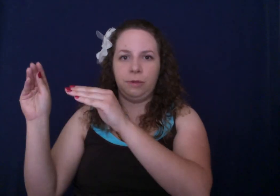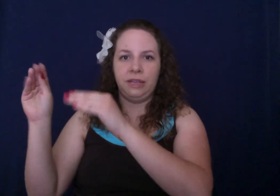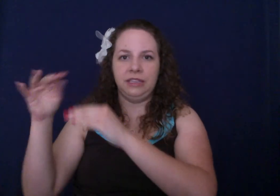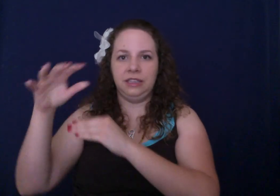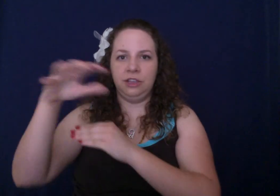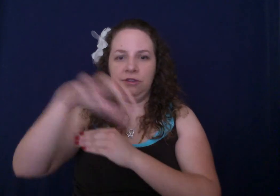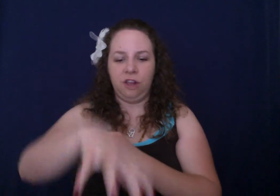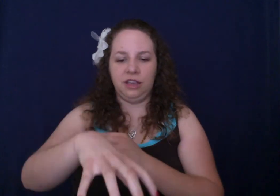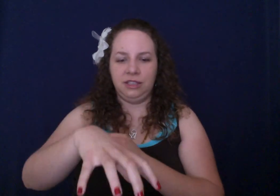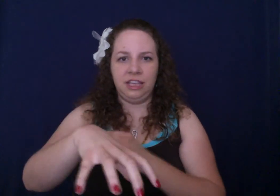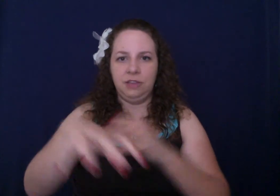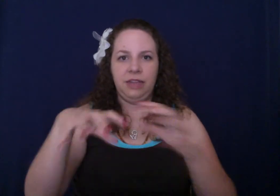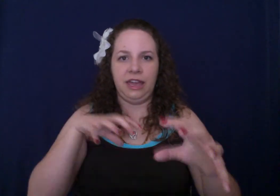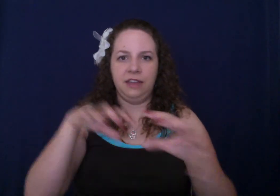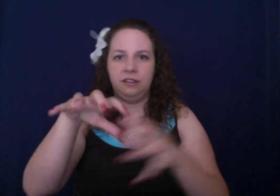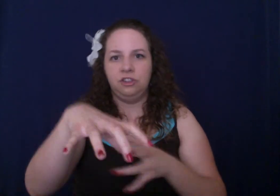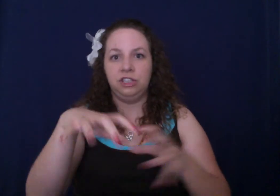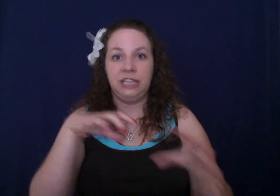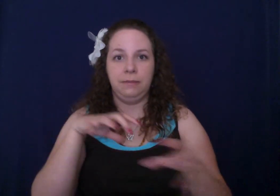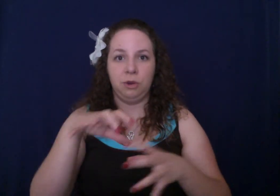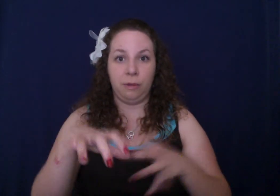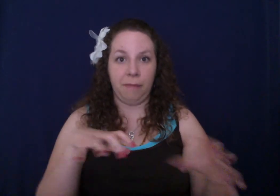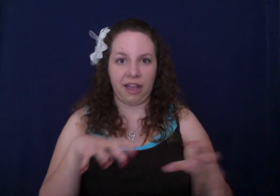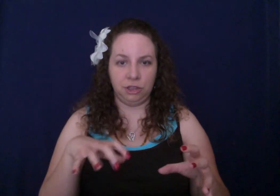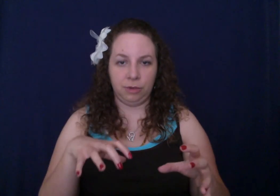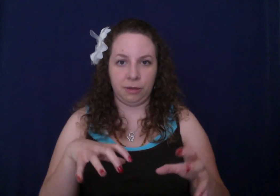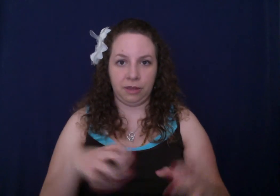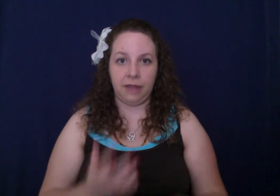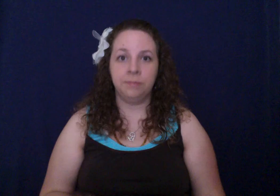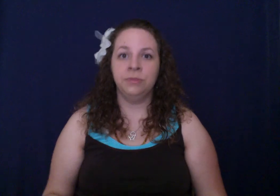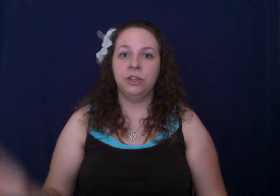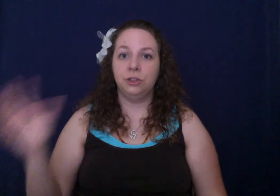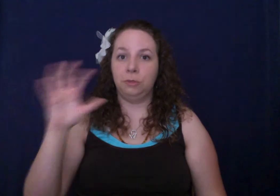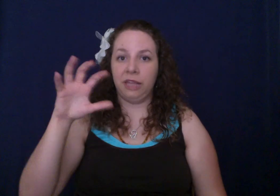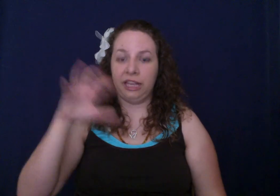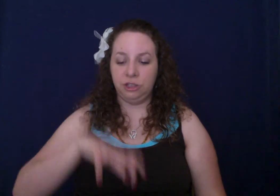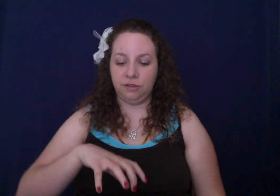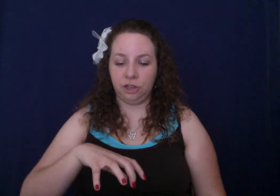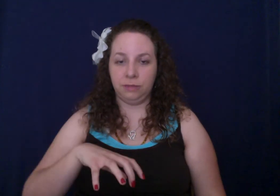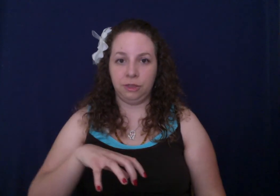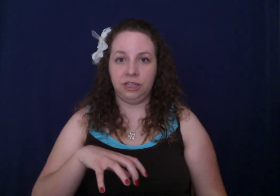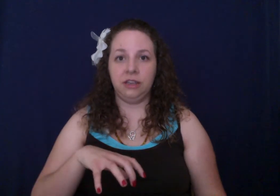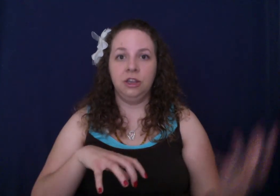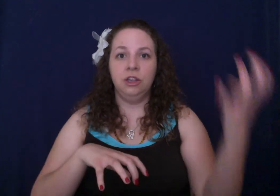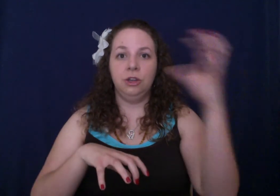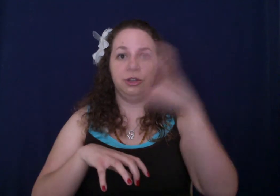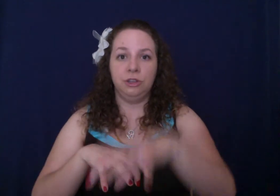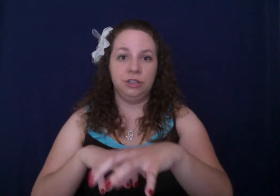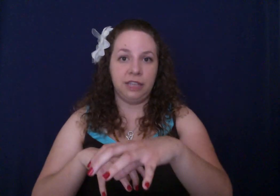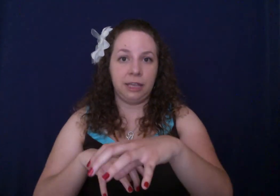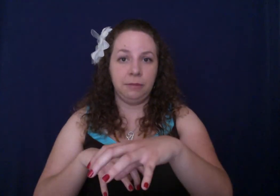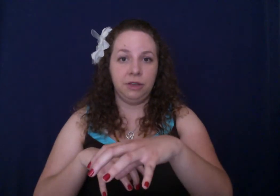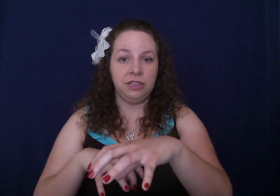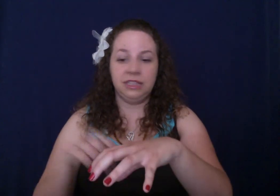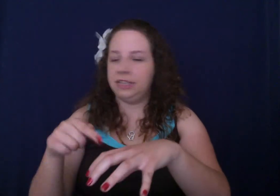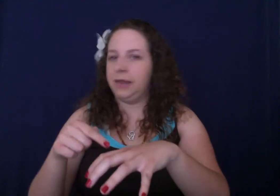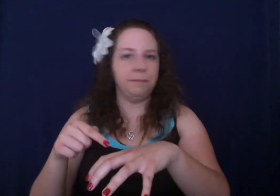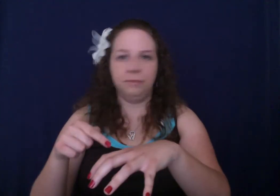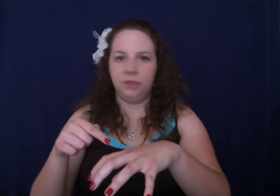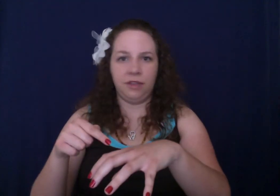because then you've lost it and you can't just keep going back to it, okay? So place your first building. You can do your second building and say, not this